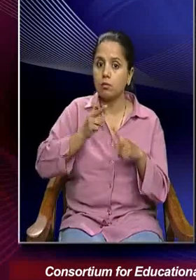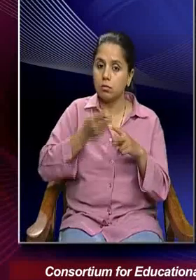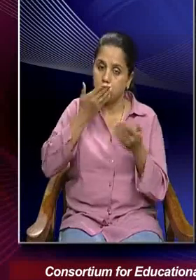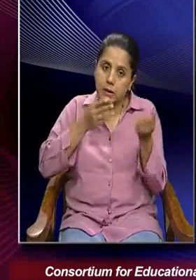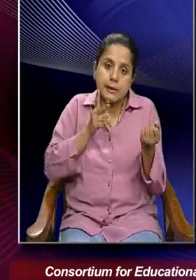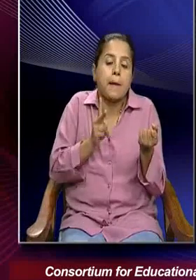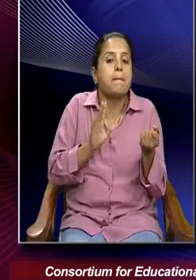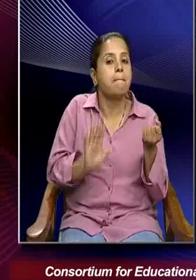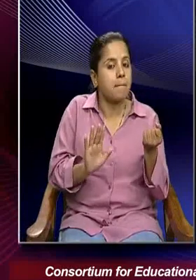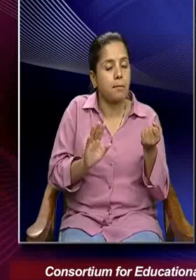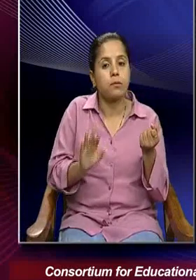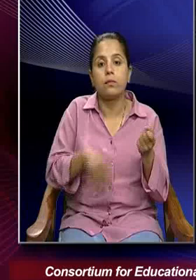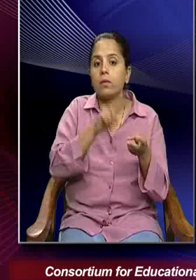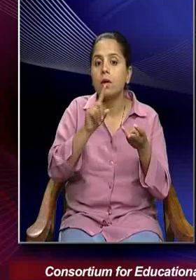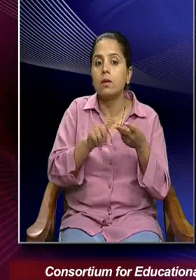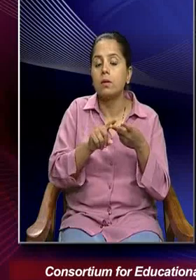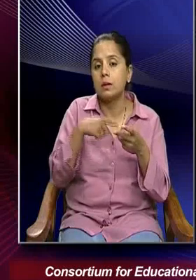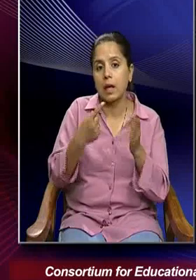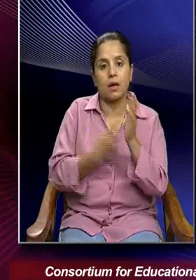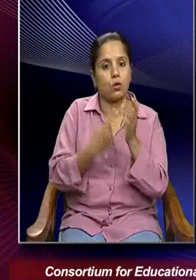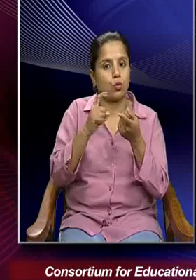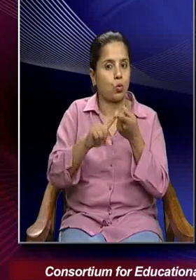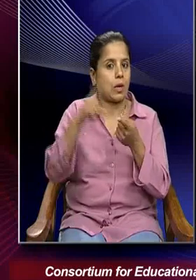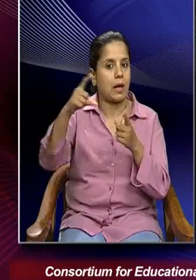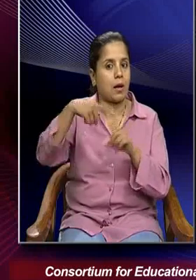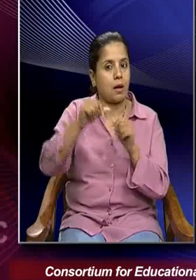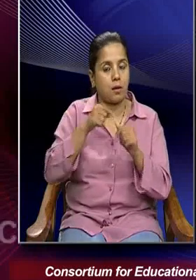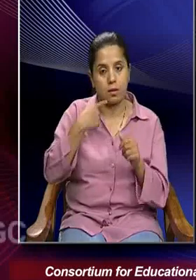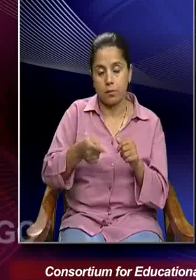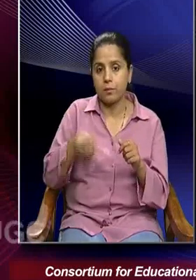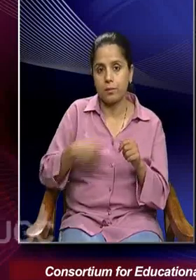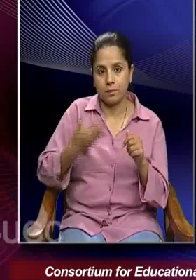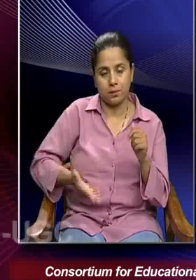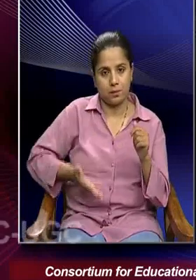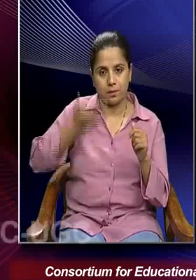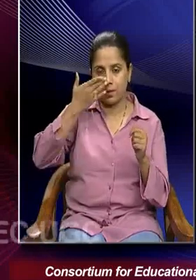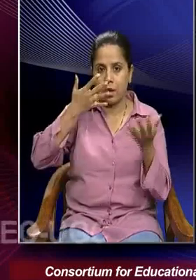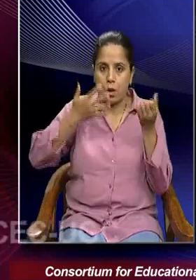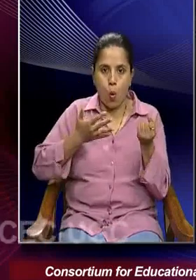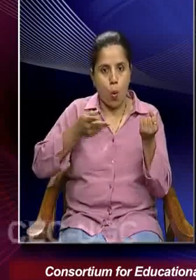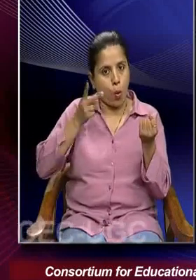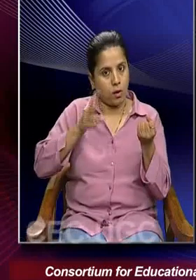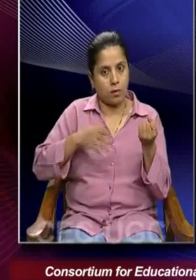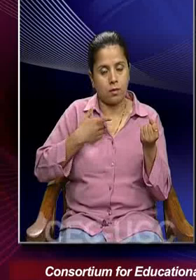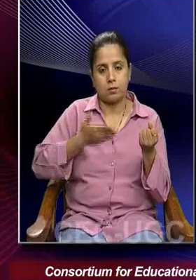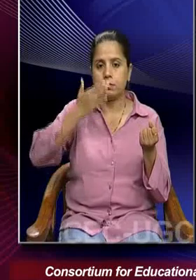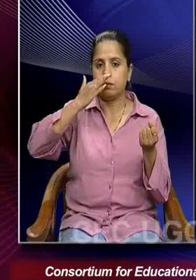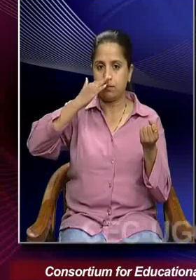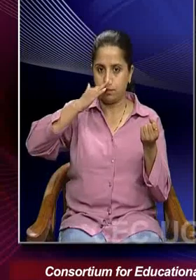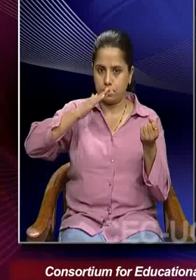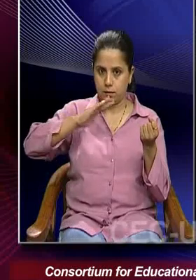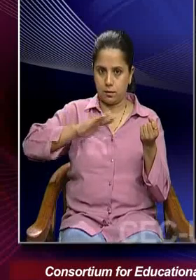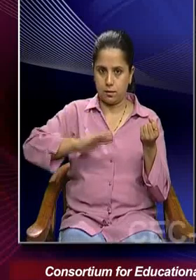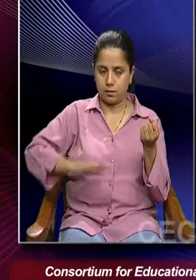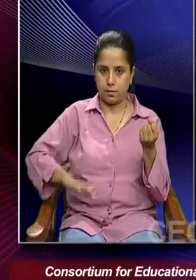The third step is Rechaka. It states that gradually exhale the